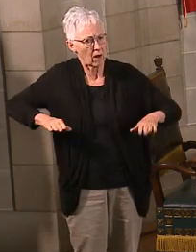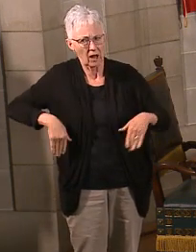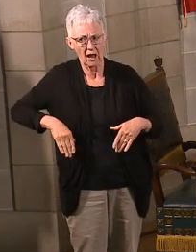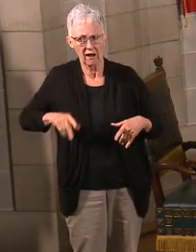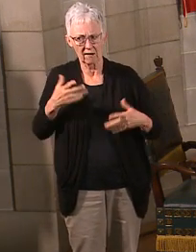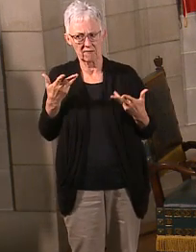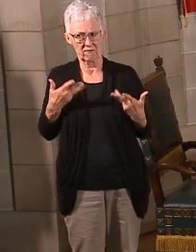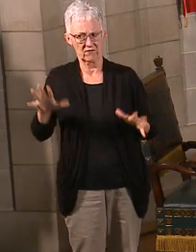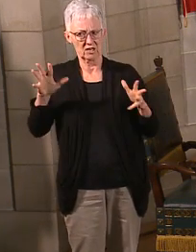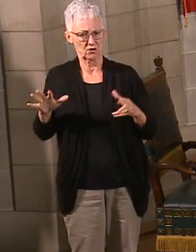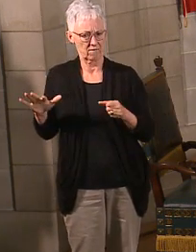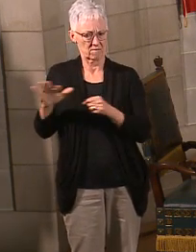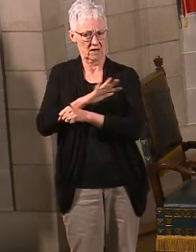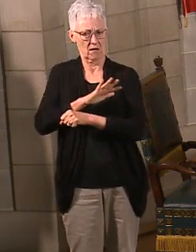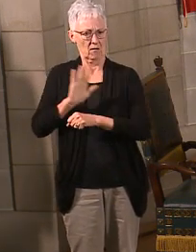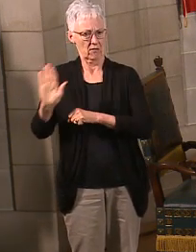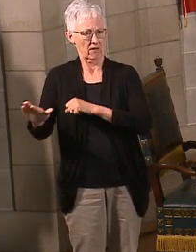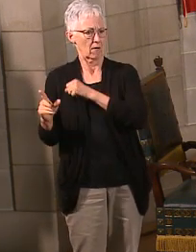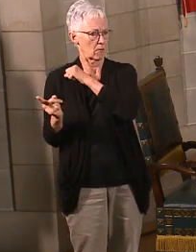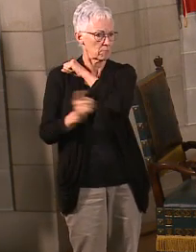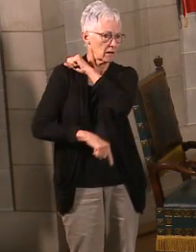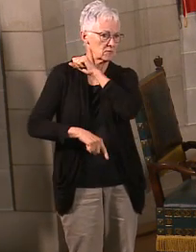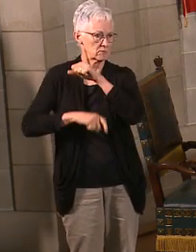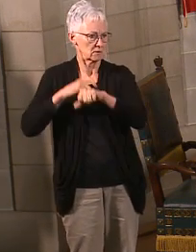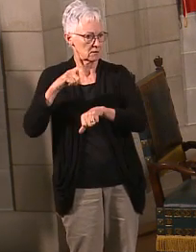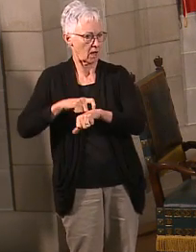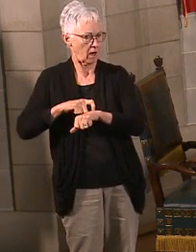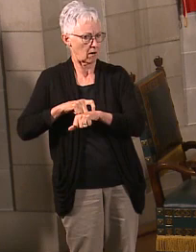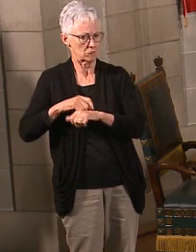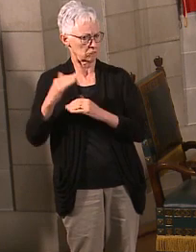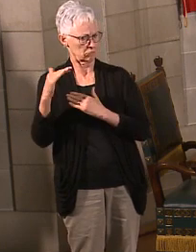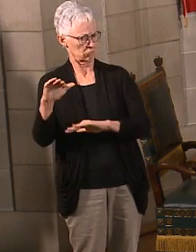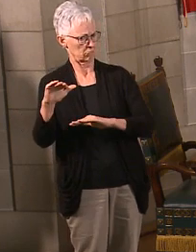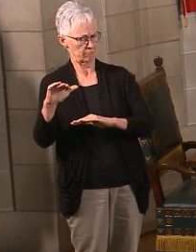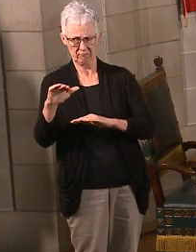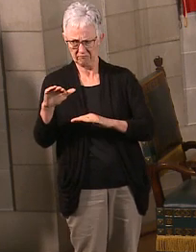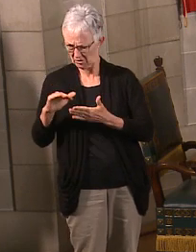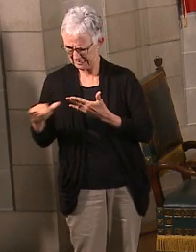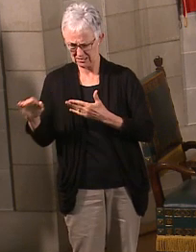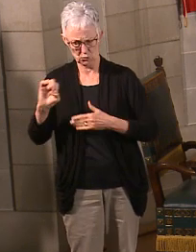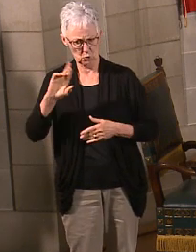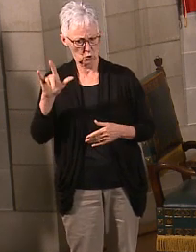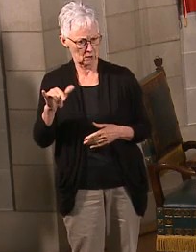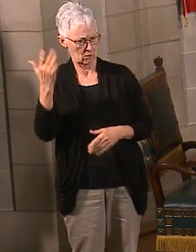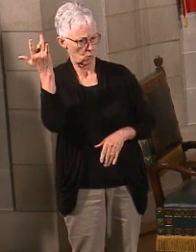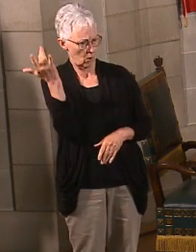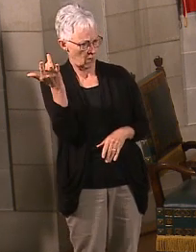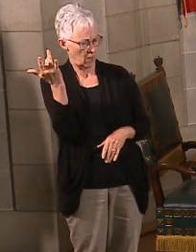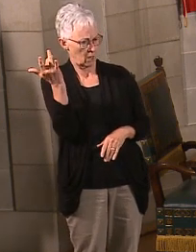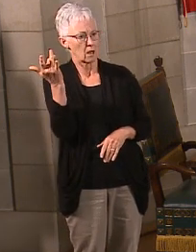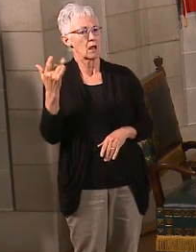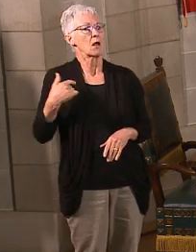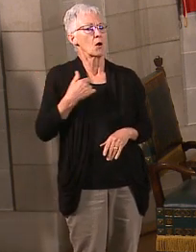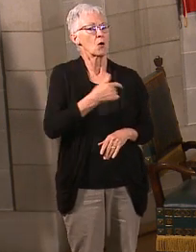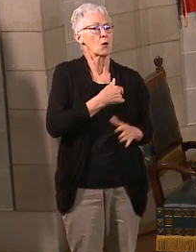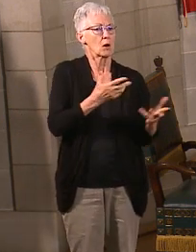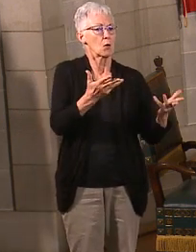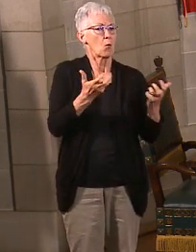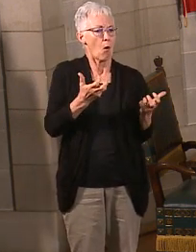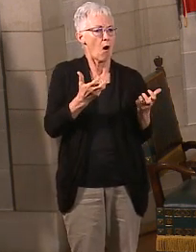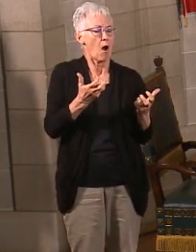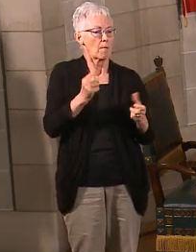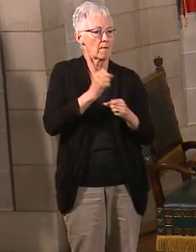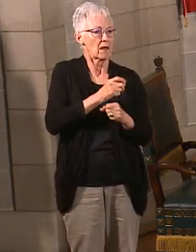early and they haven't gone through the programming necessary to be able to make sure they won't reoffend, they are much more likely